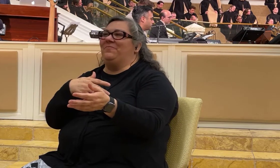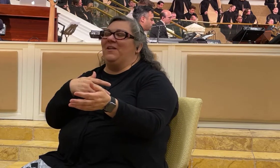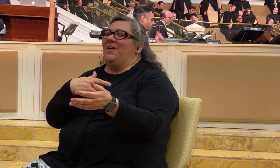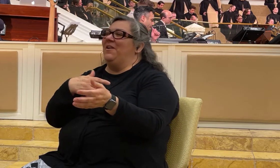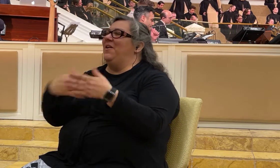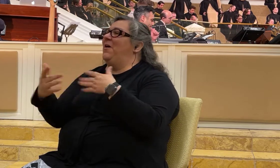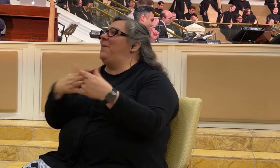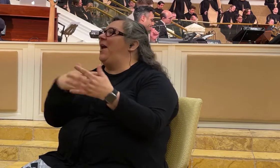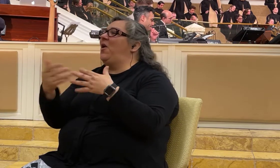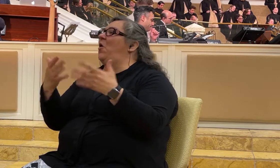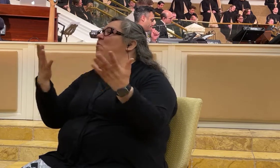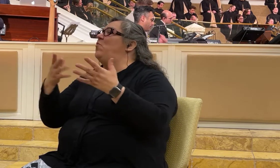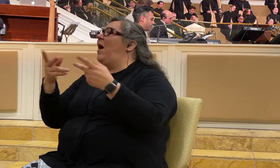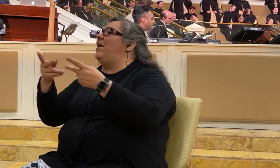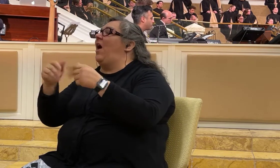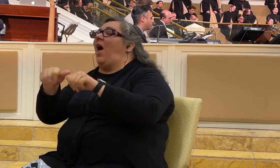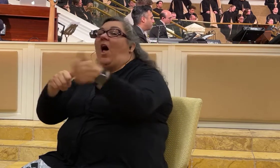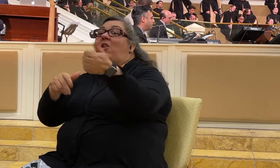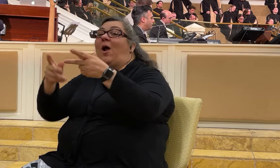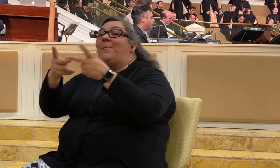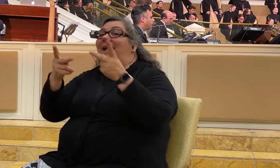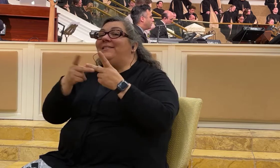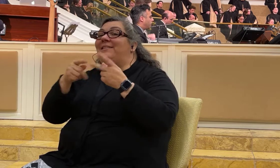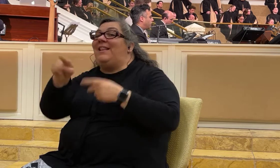what any question in the world offers,